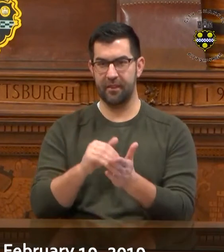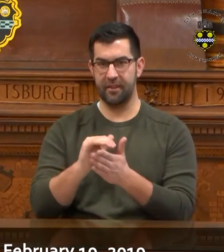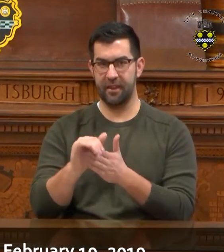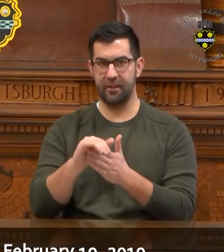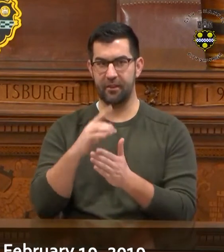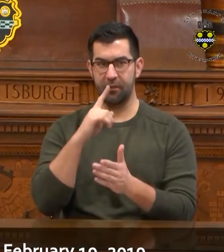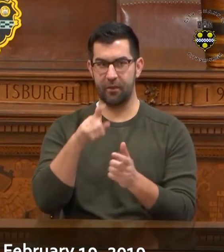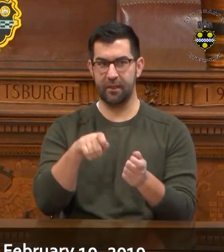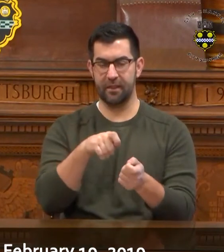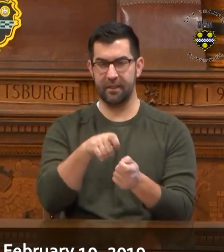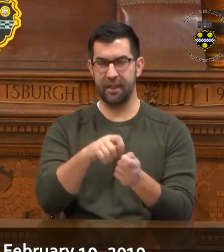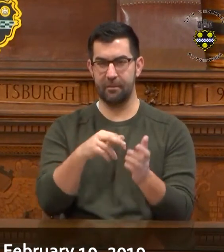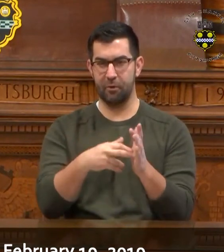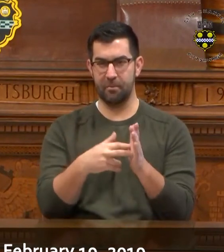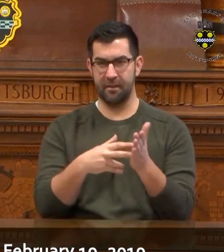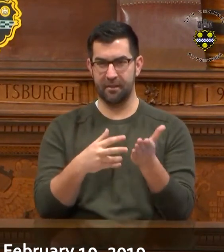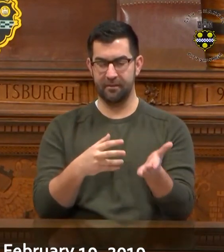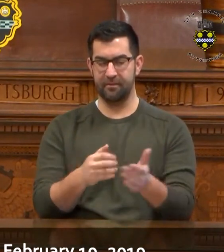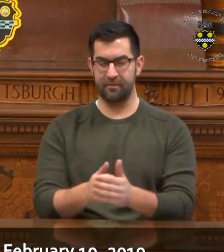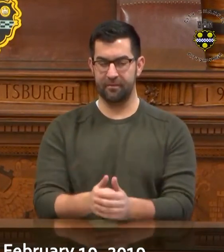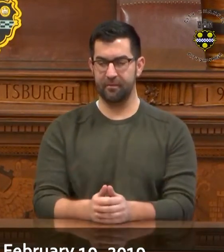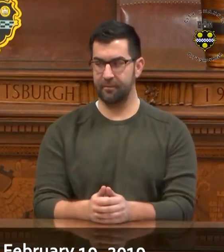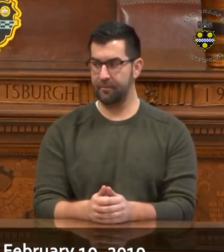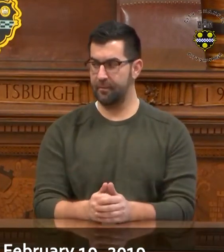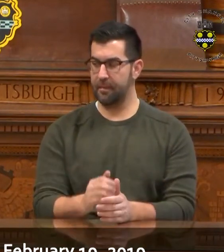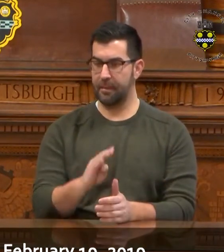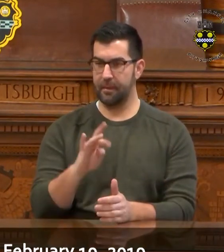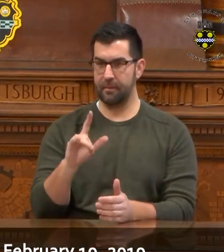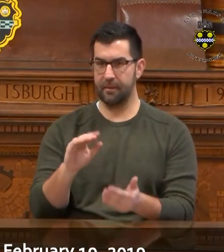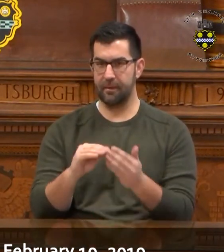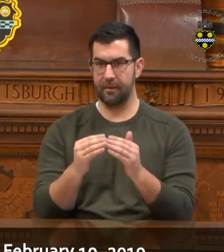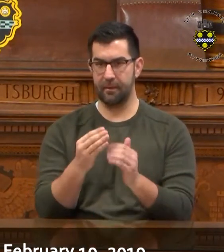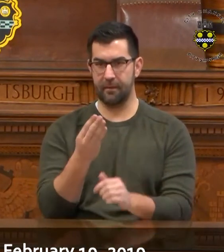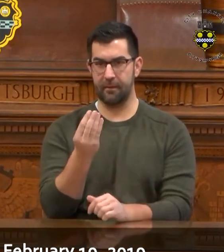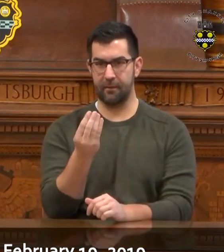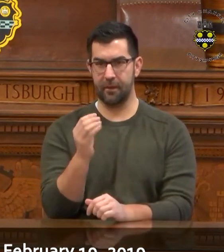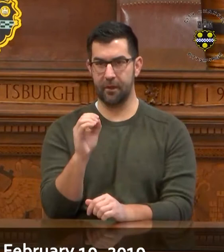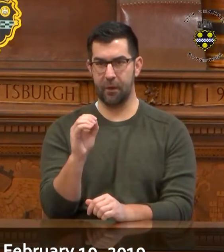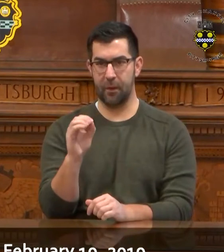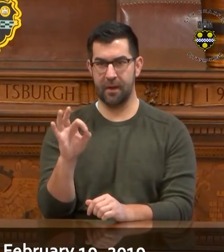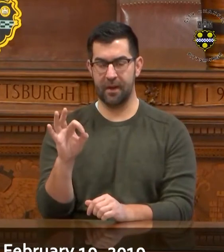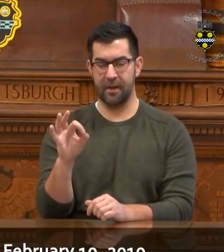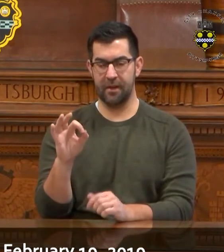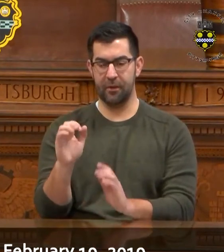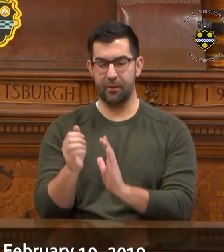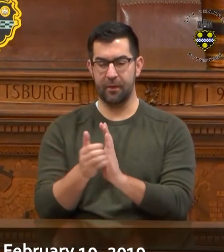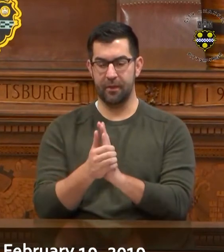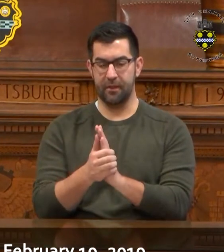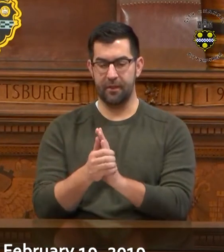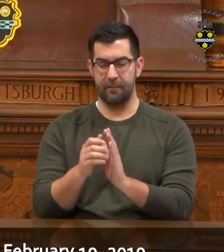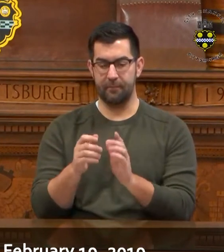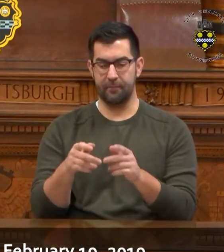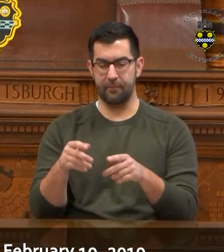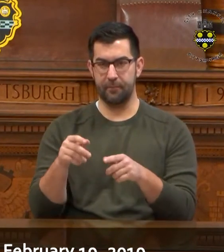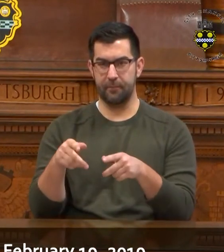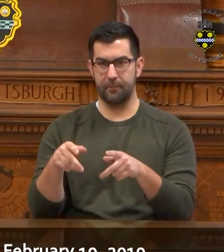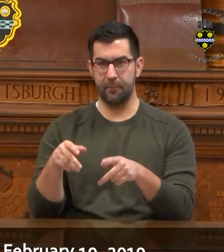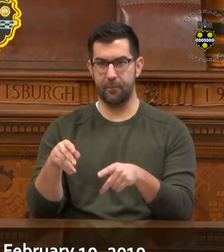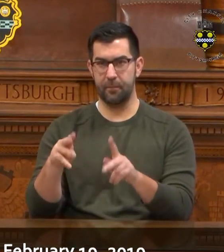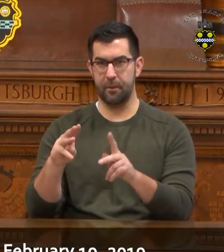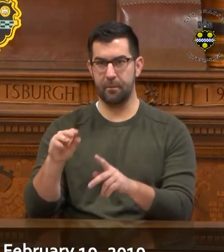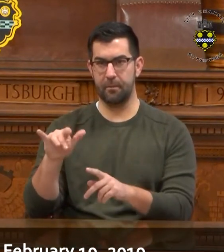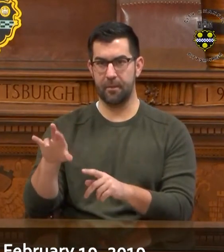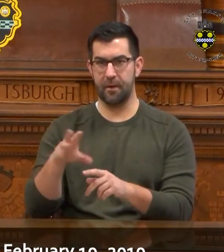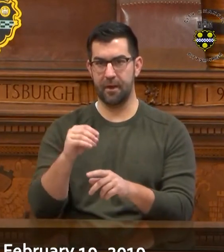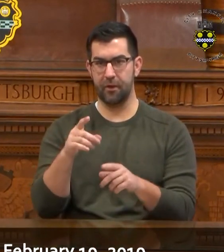$250,000 for this stated purpose. Bill Number 1409, Resolution Authorizing the Mayor and the